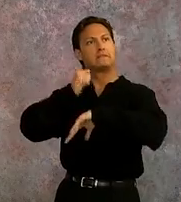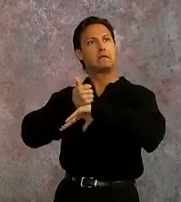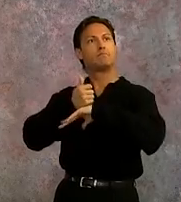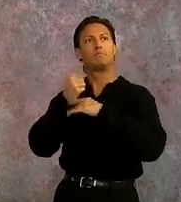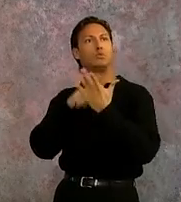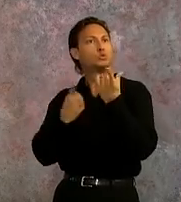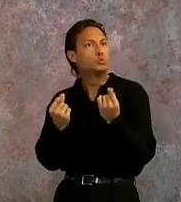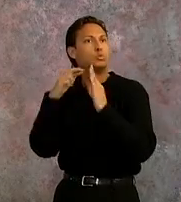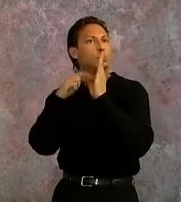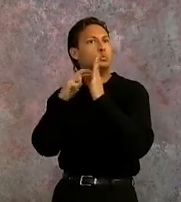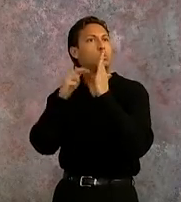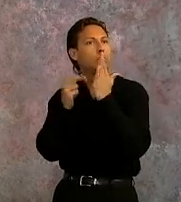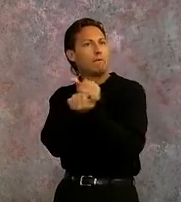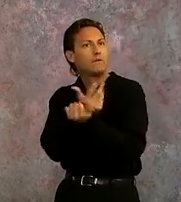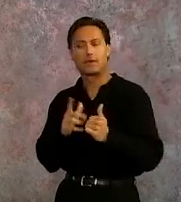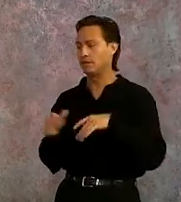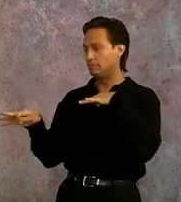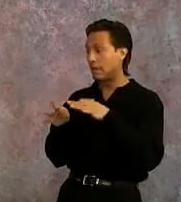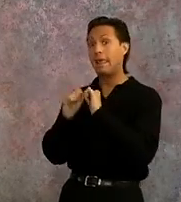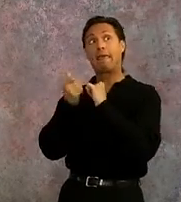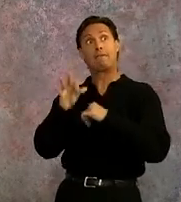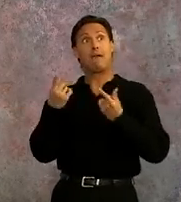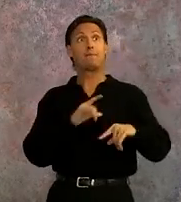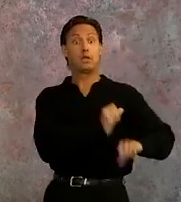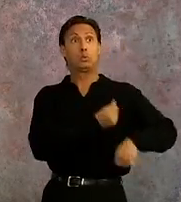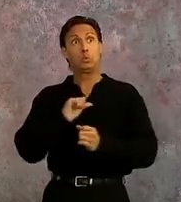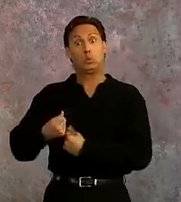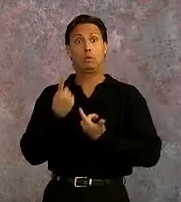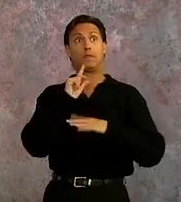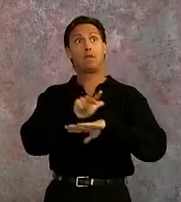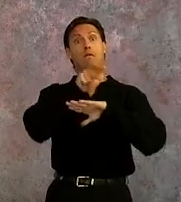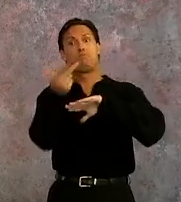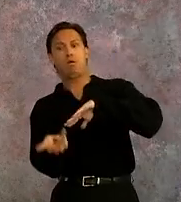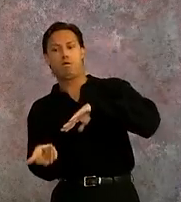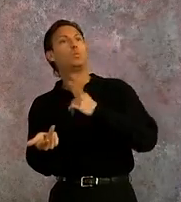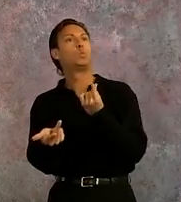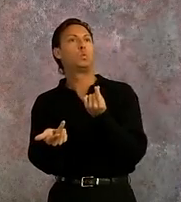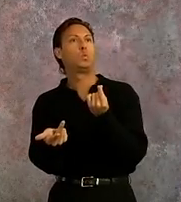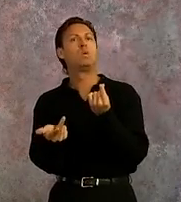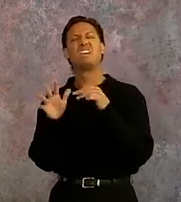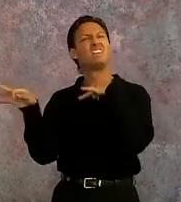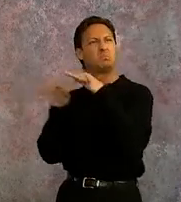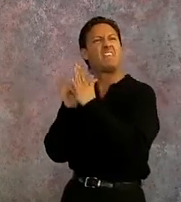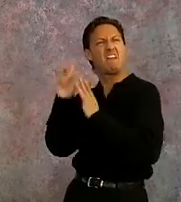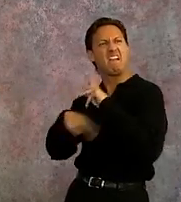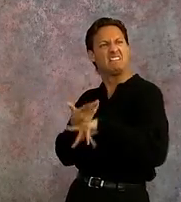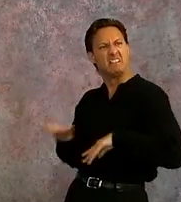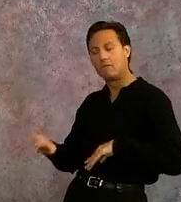like if a canoe was to tip over, how you'd get back in the canoe. And another thing that a lot of